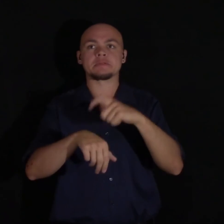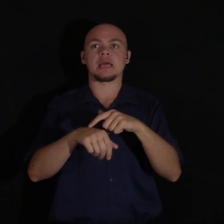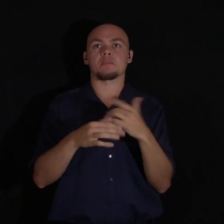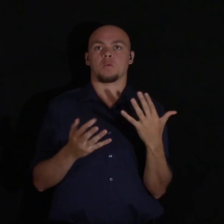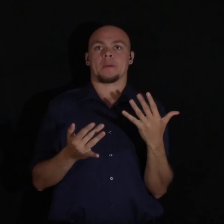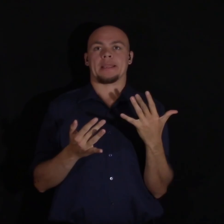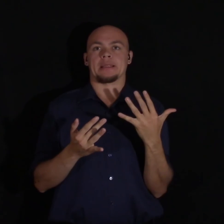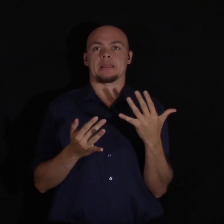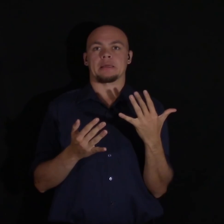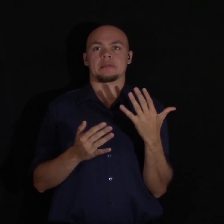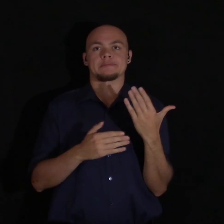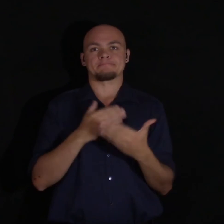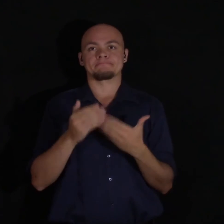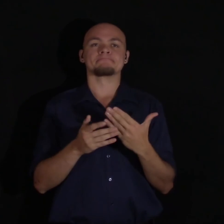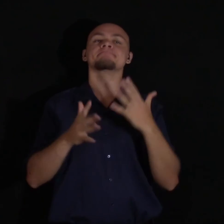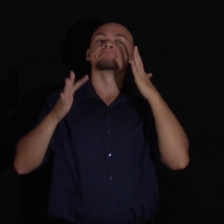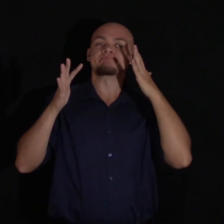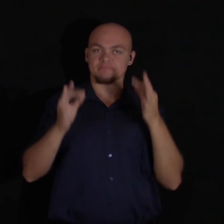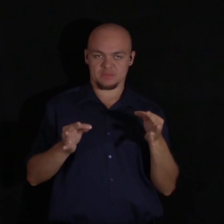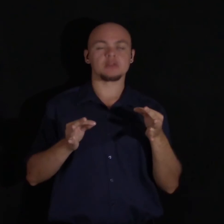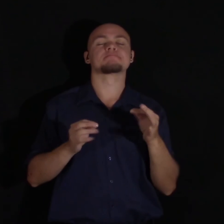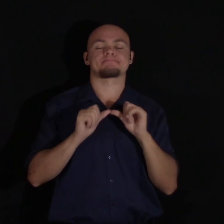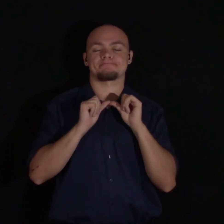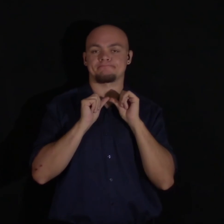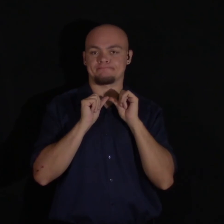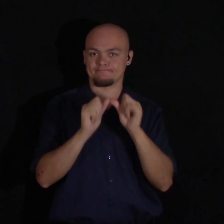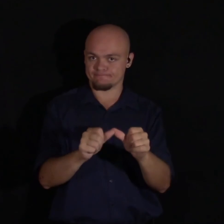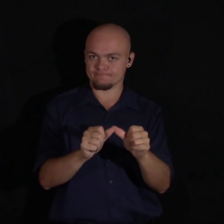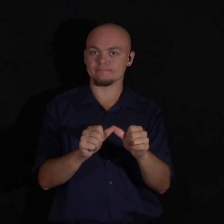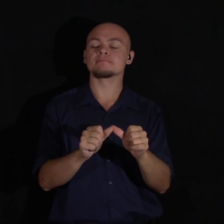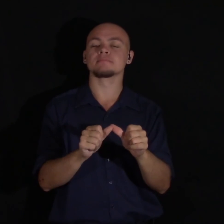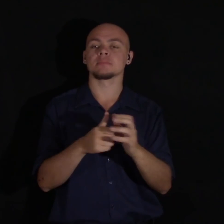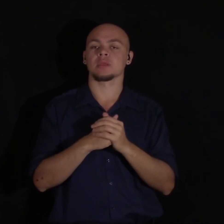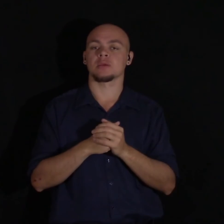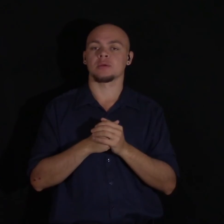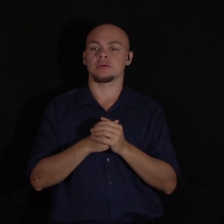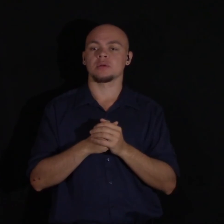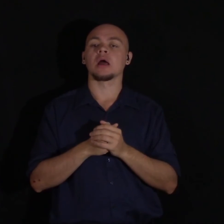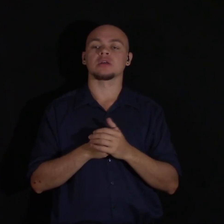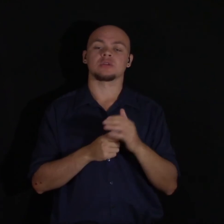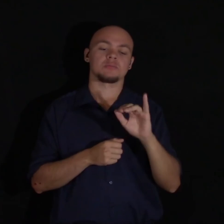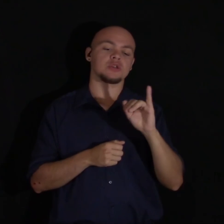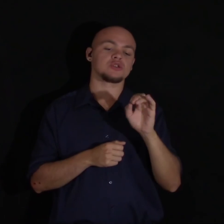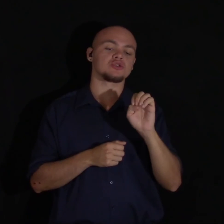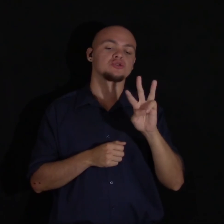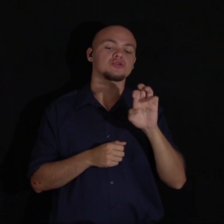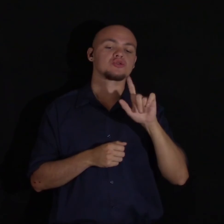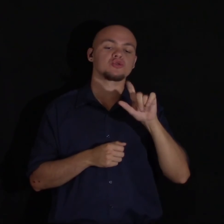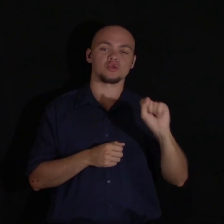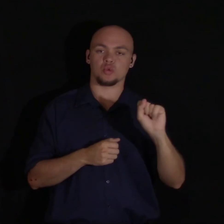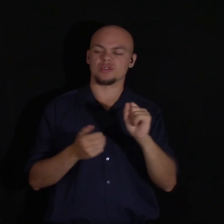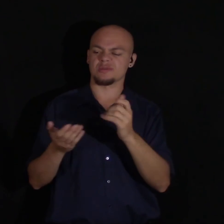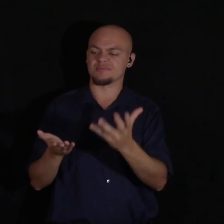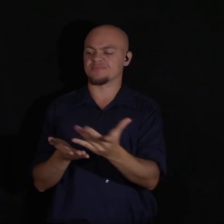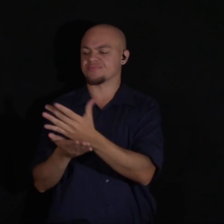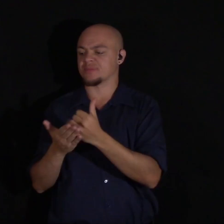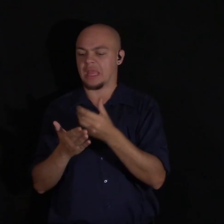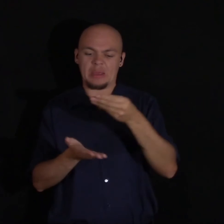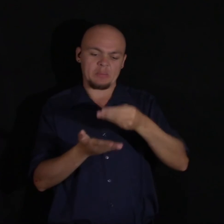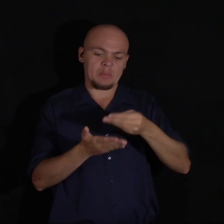she formed her determination. Taking with her some jewels that belonged to her and a sum of money, she quitted Italy